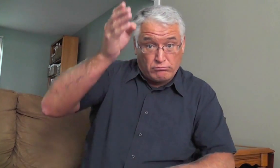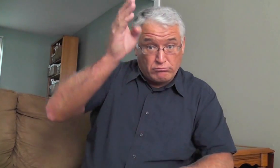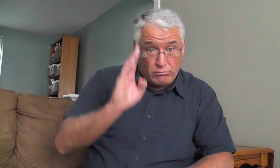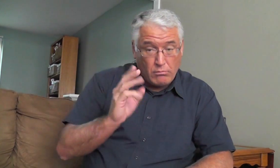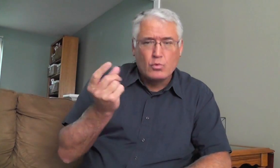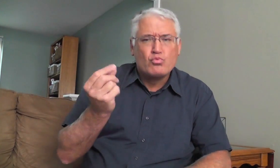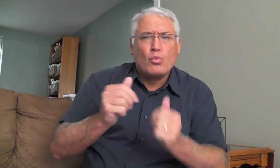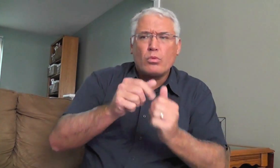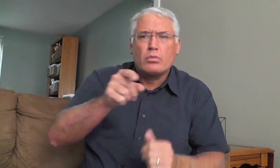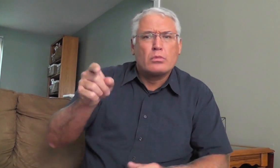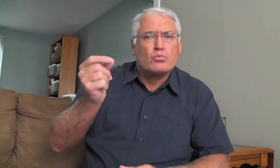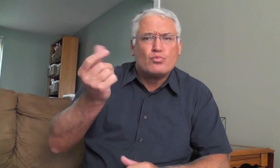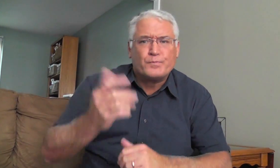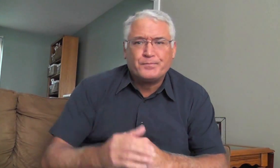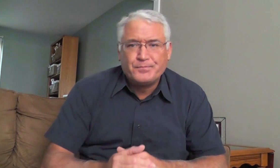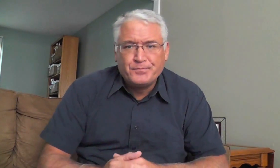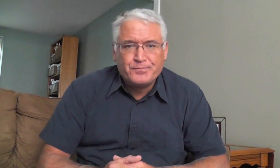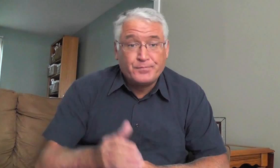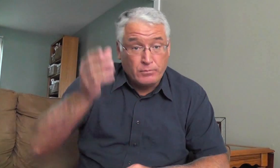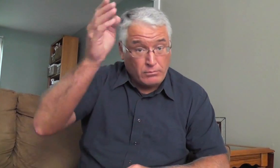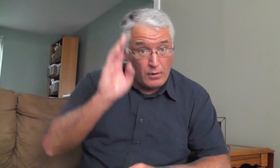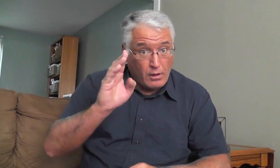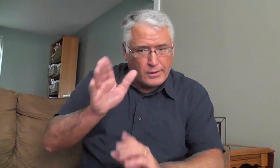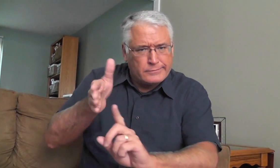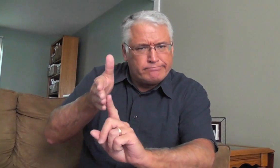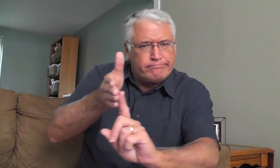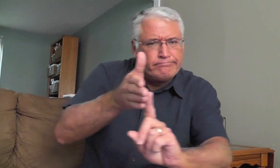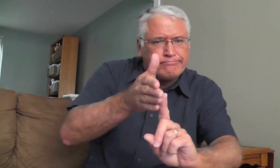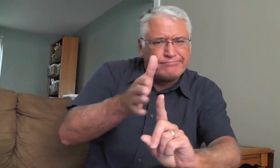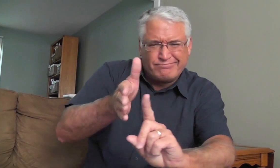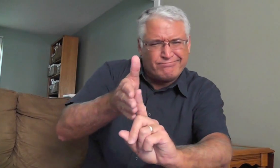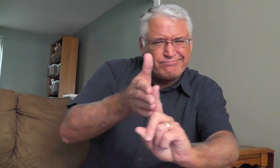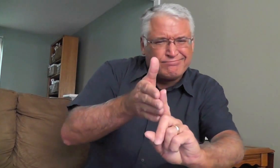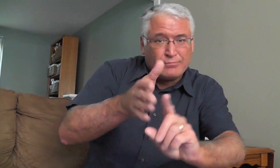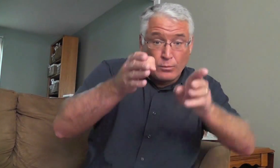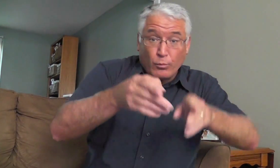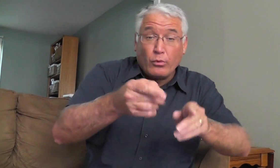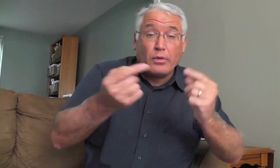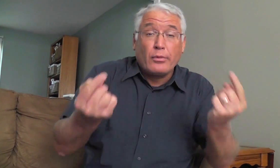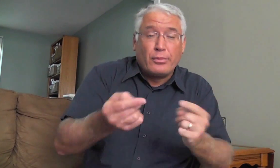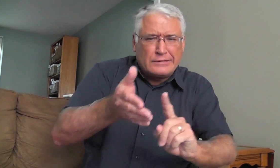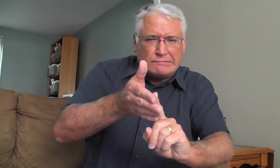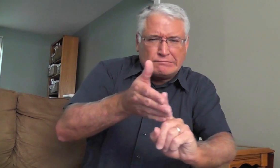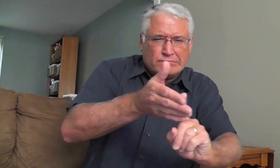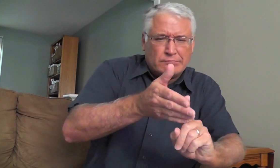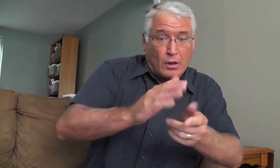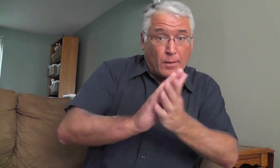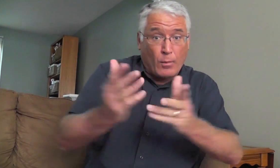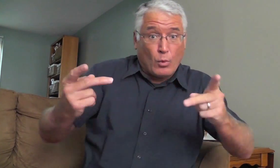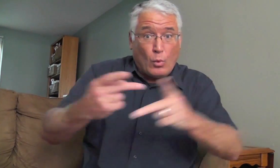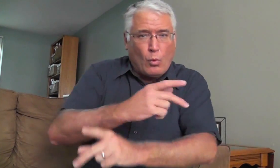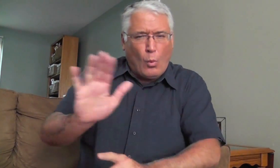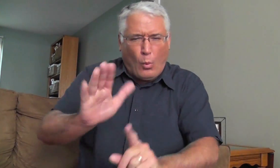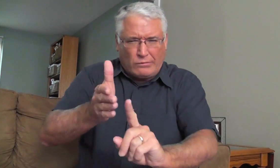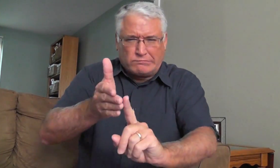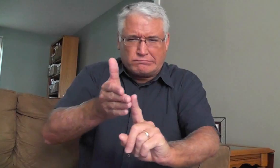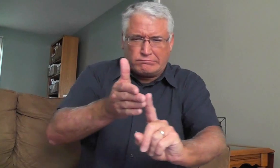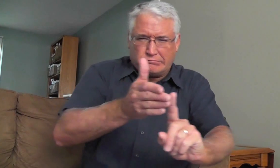worse. Before that, what did God do? Well, God held them back, kept holding them back from their sin, and then they